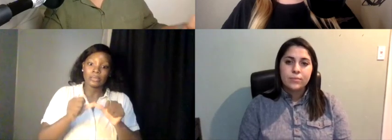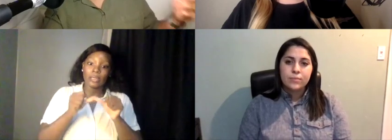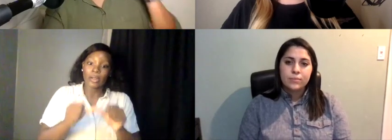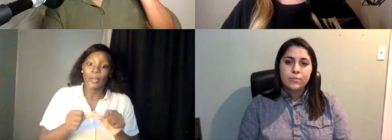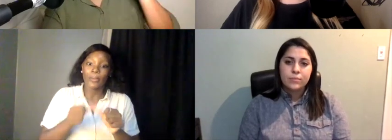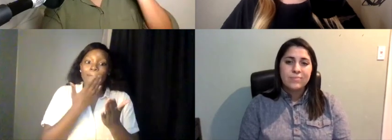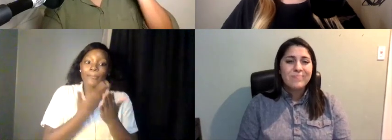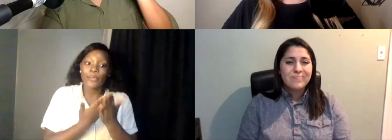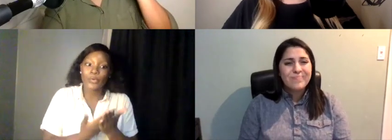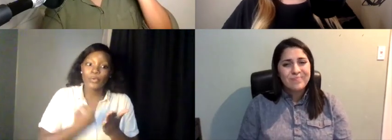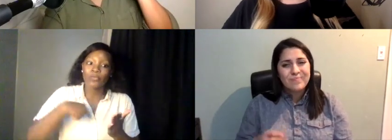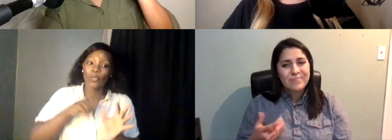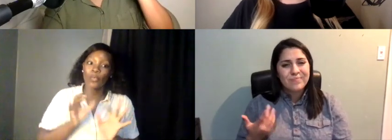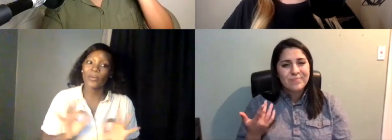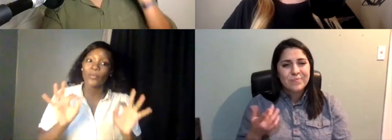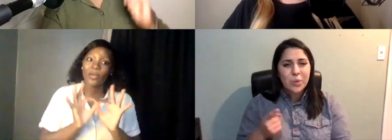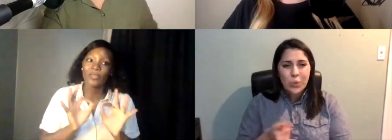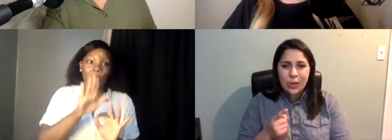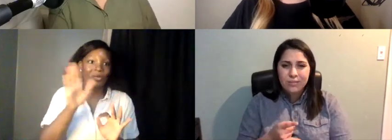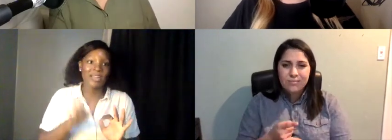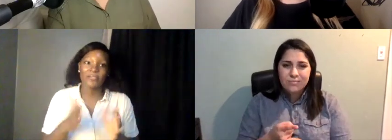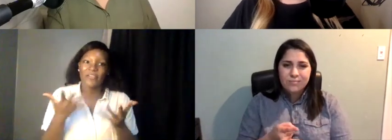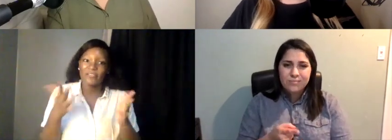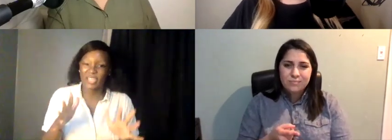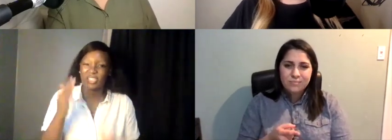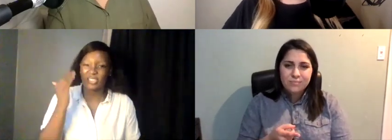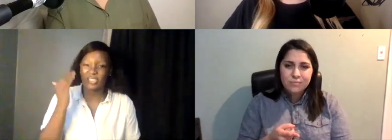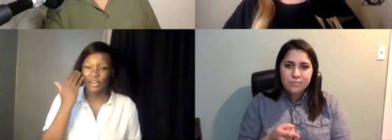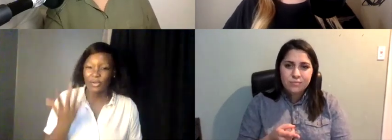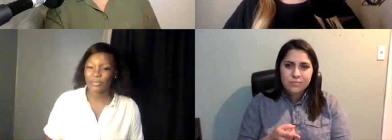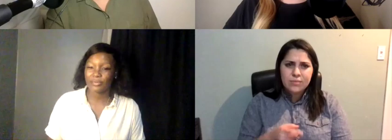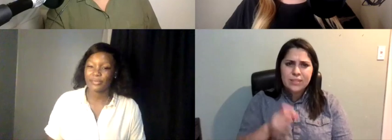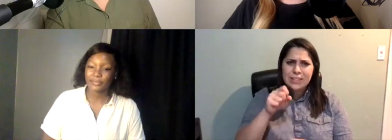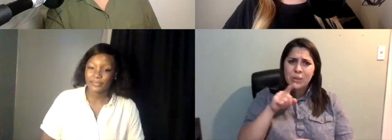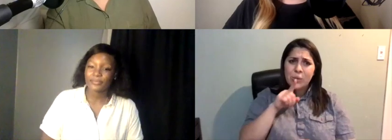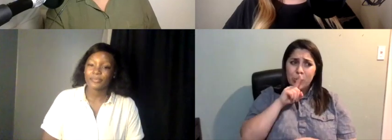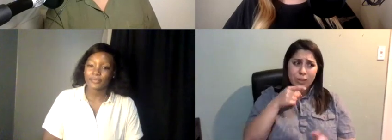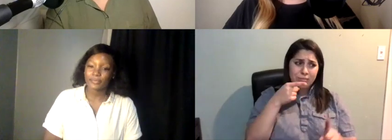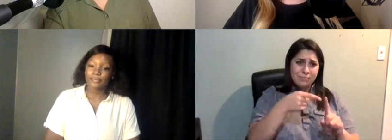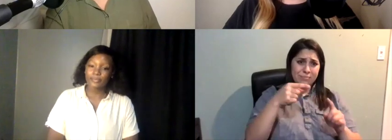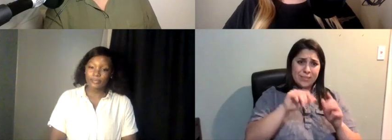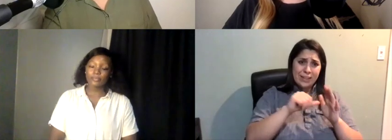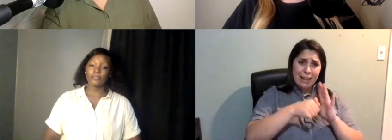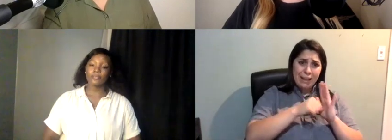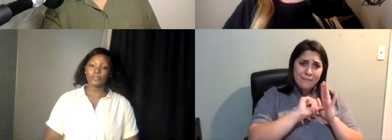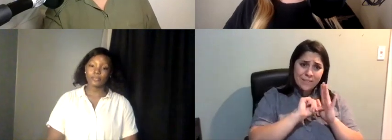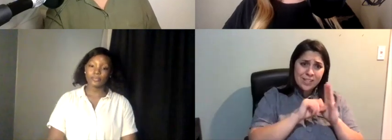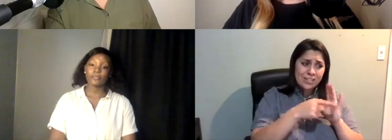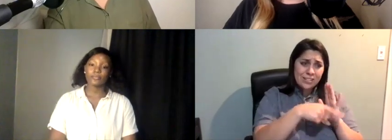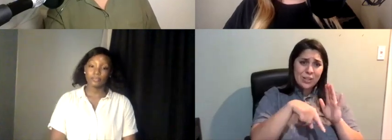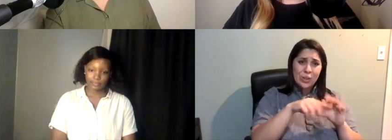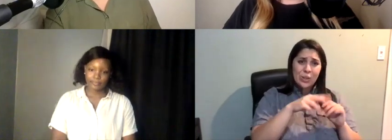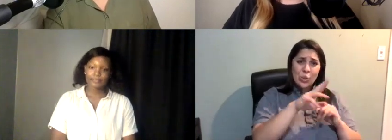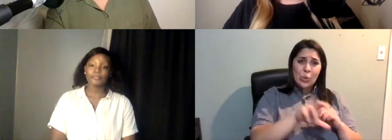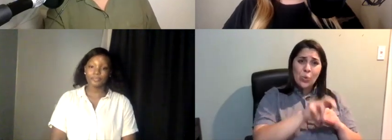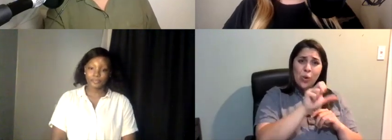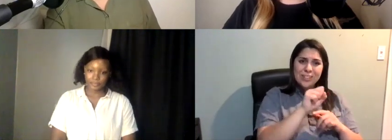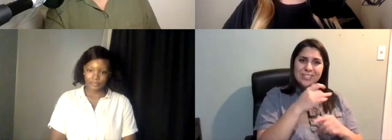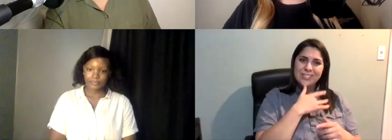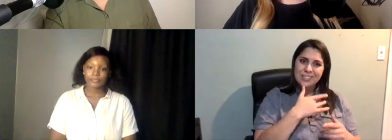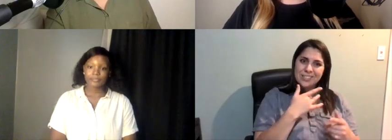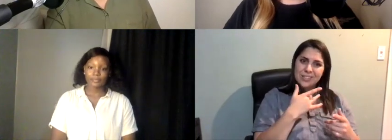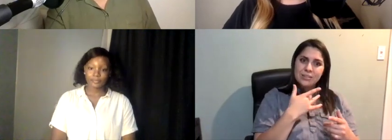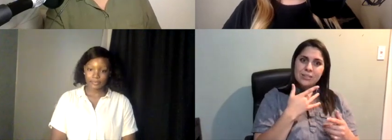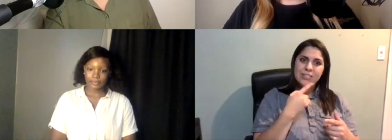done. Right. But. Right. Absolutely. Especially in the US, our mentality, you know, compared to other countries, the amount we work and